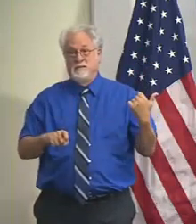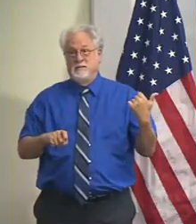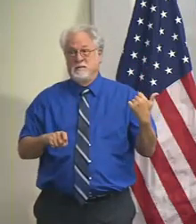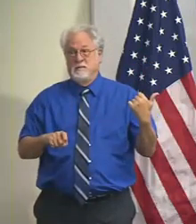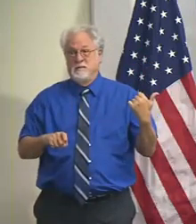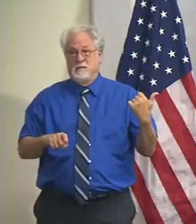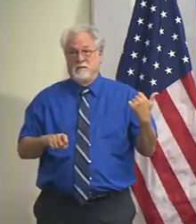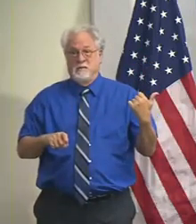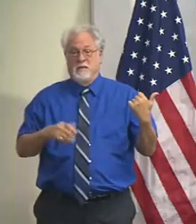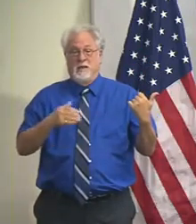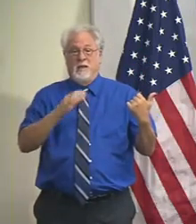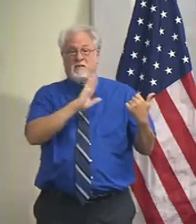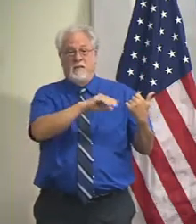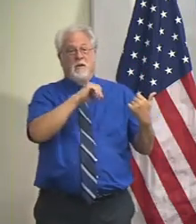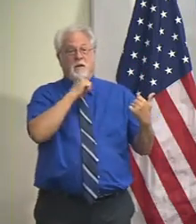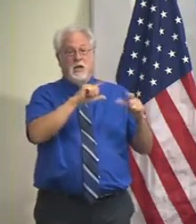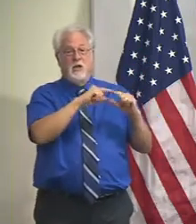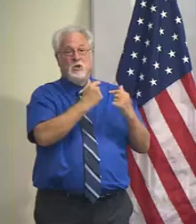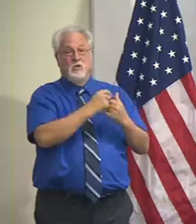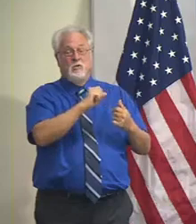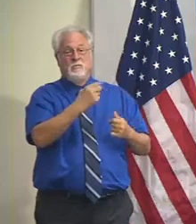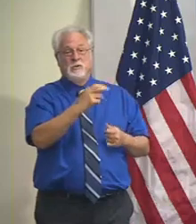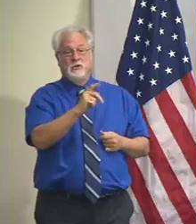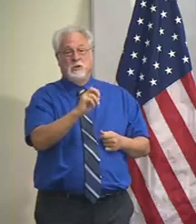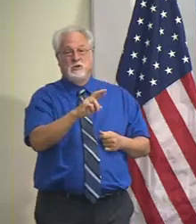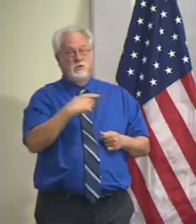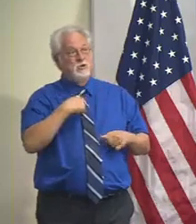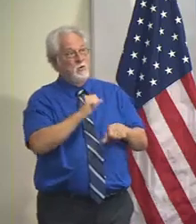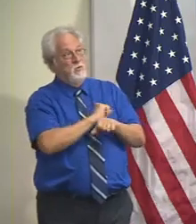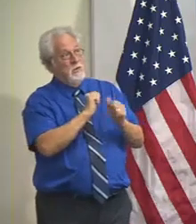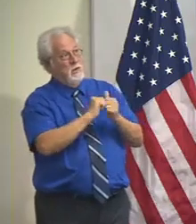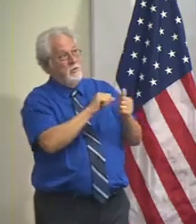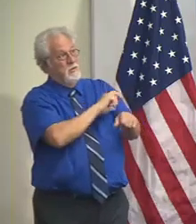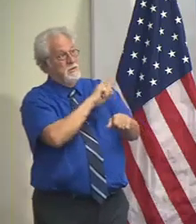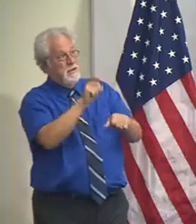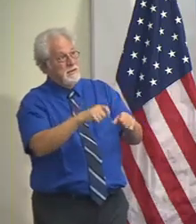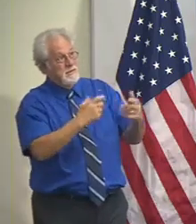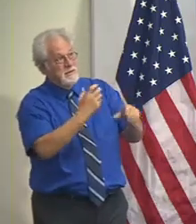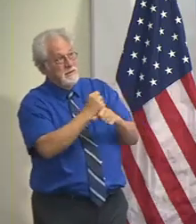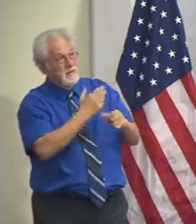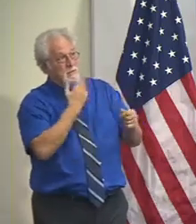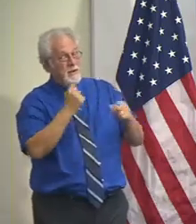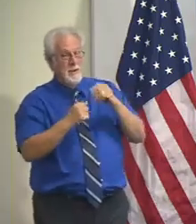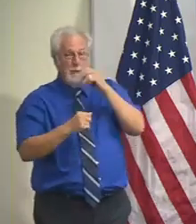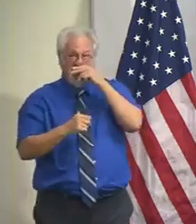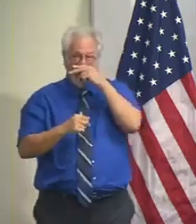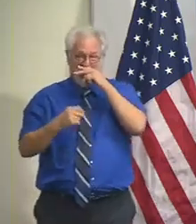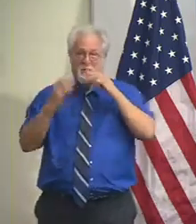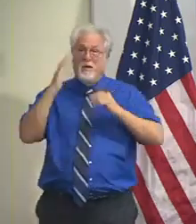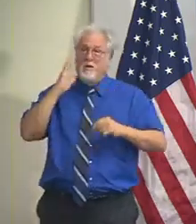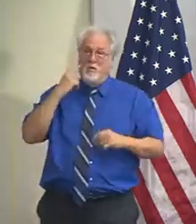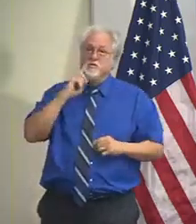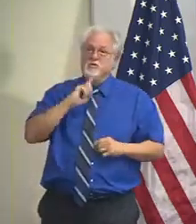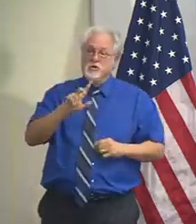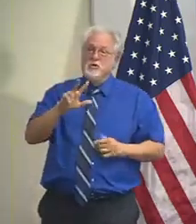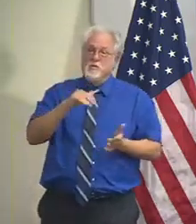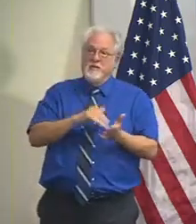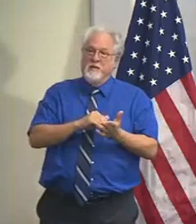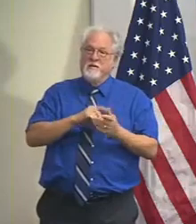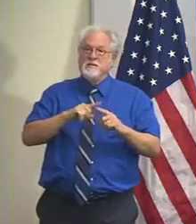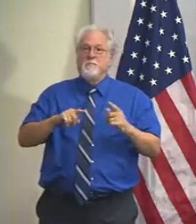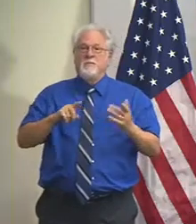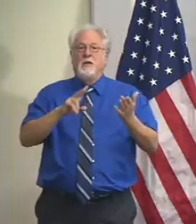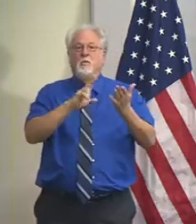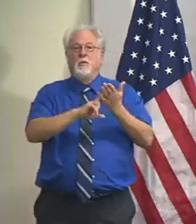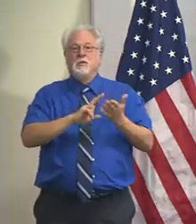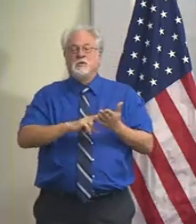their non-congregant shelters. And we're working with the Texas authorities to get a better, we know it's at least 3,000, but they only registered head